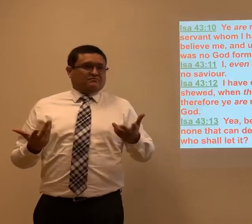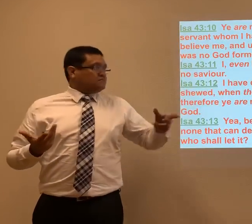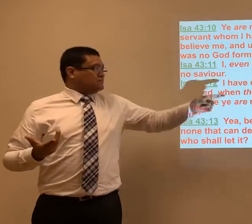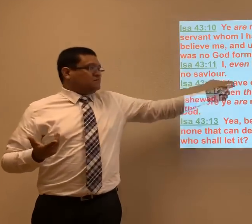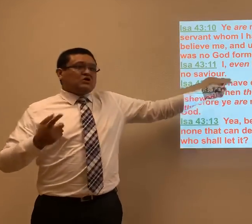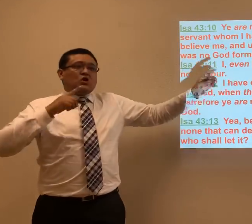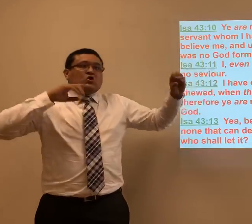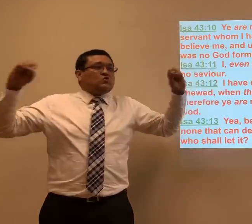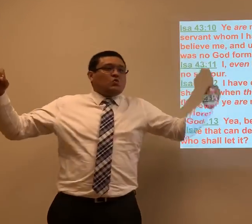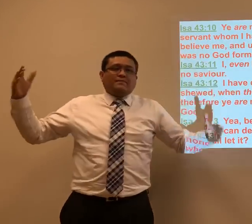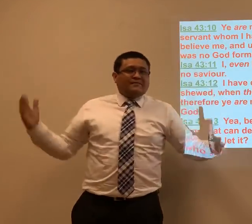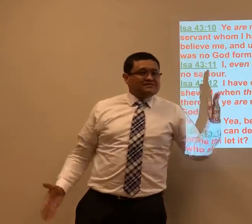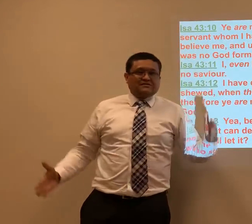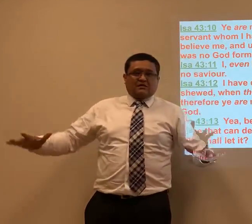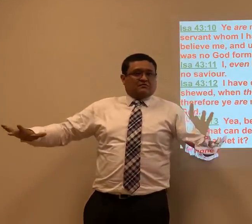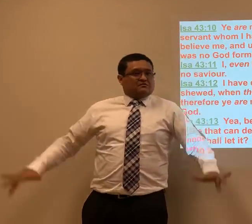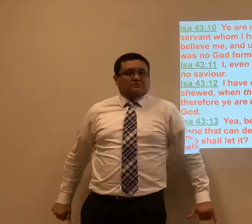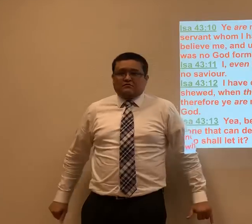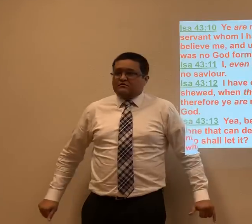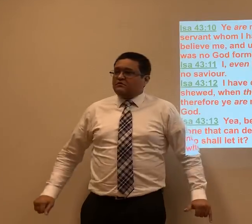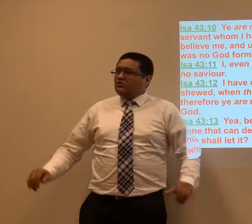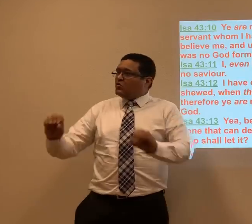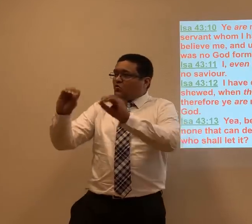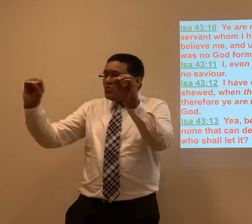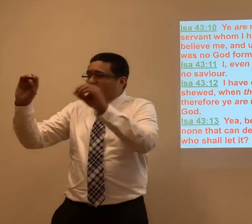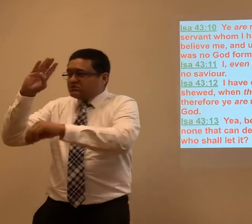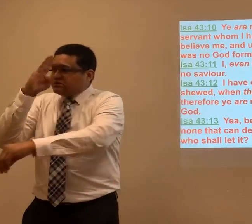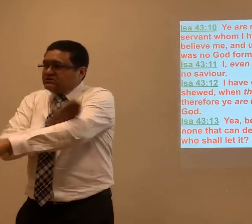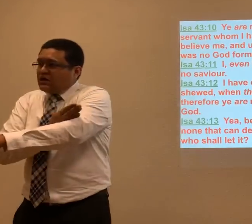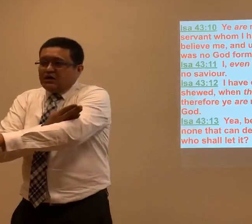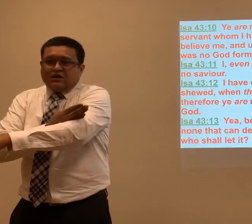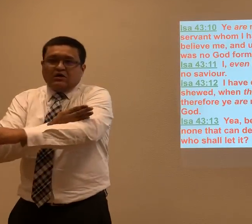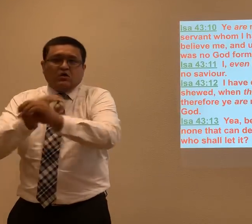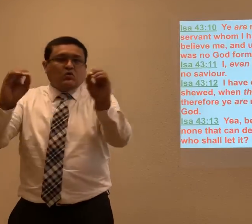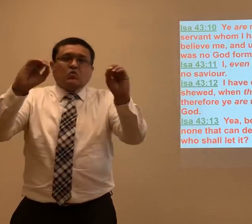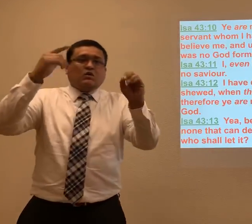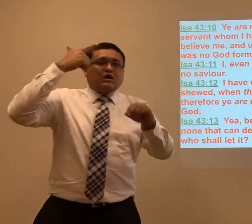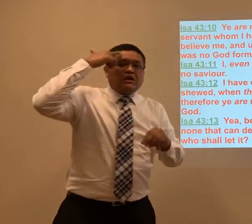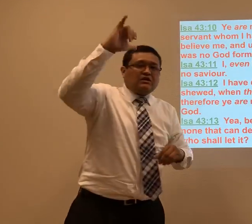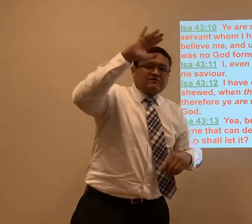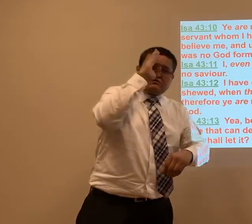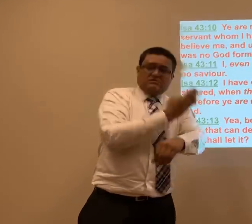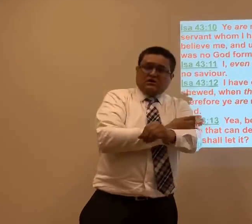There would be impossible. But He said, there are no gods beside me. So